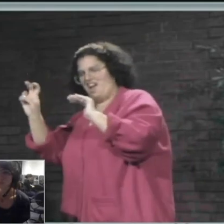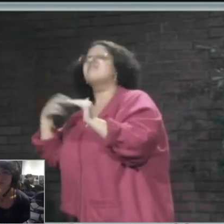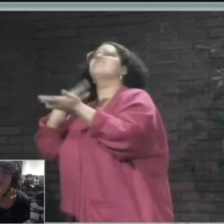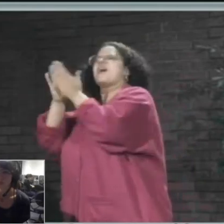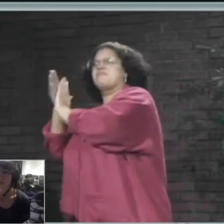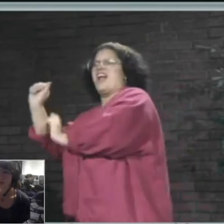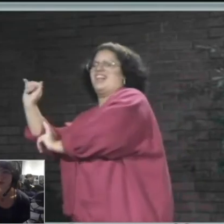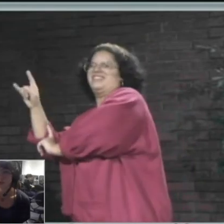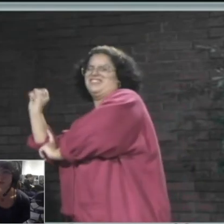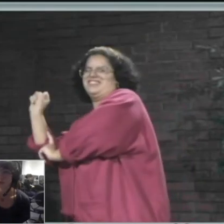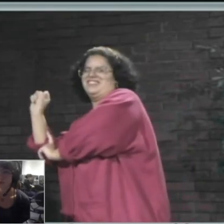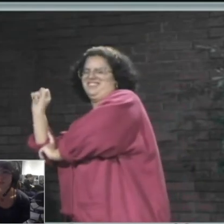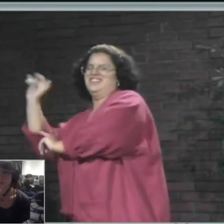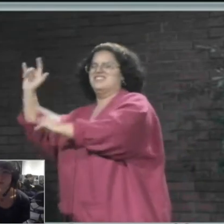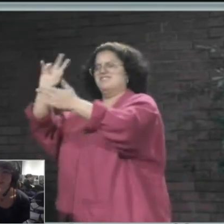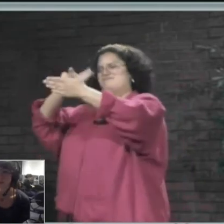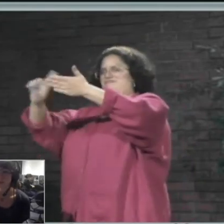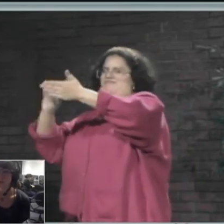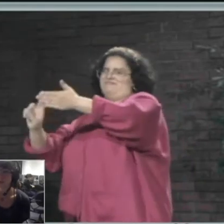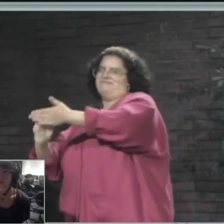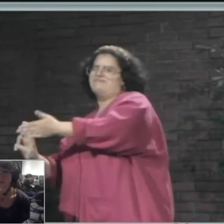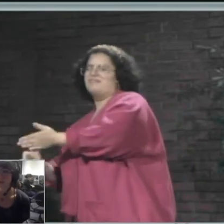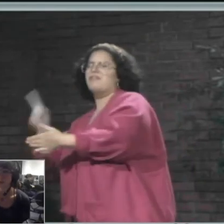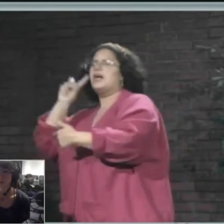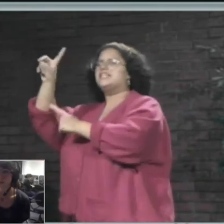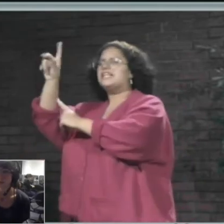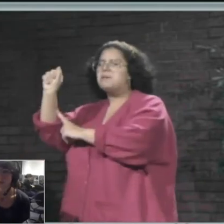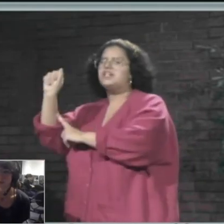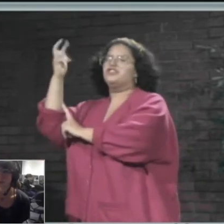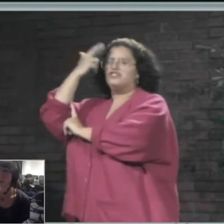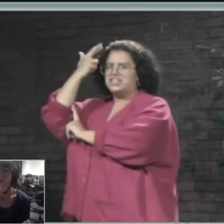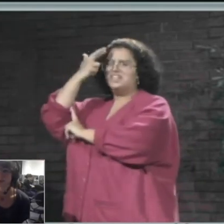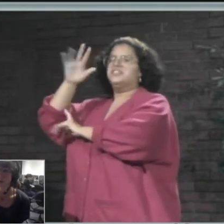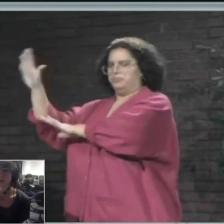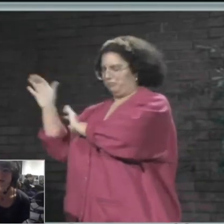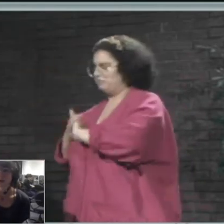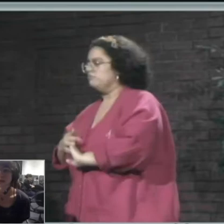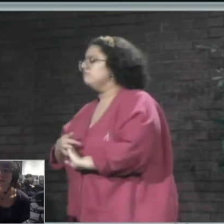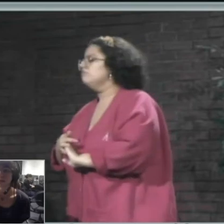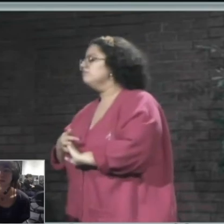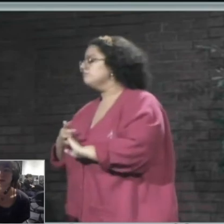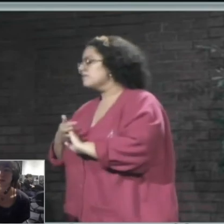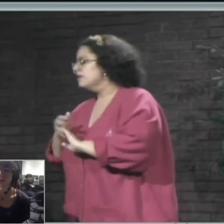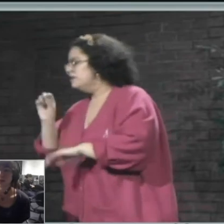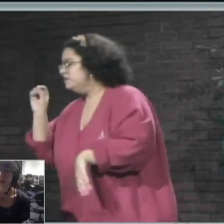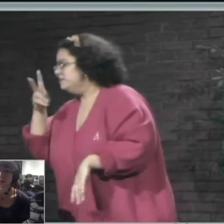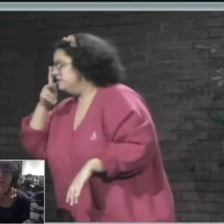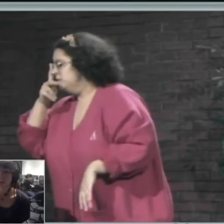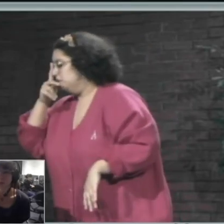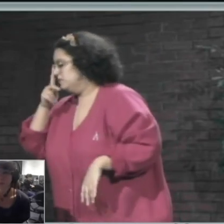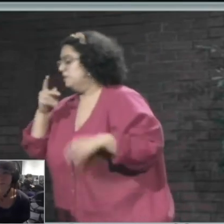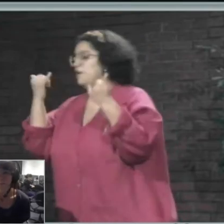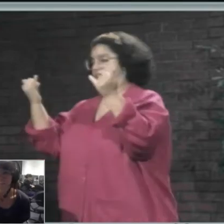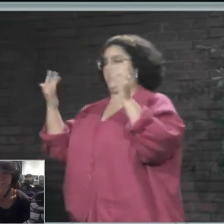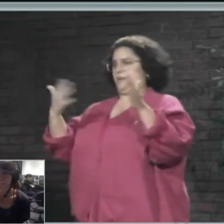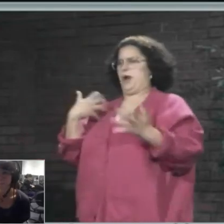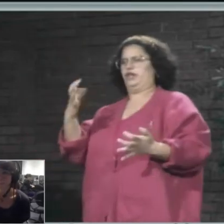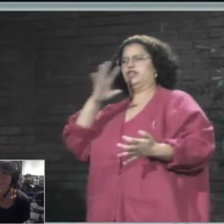Maybe you don't have any of the symptoms, but your blood cell count is under 200. It's not a black and white line.